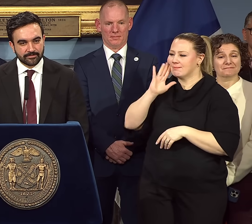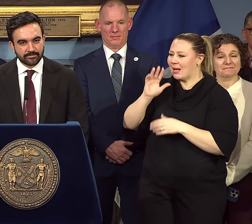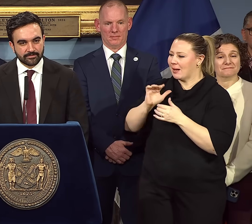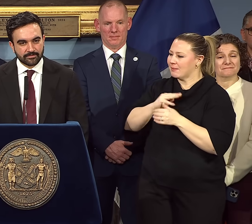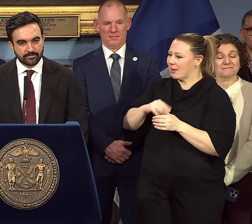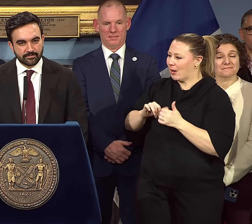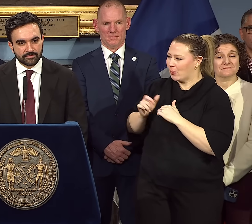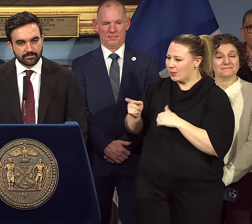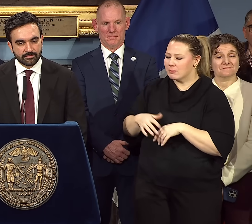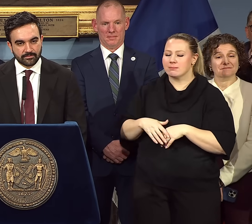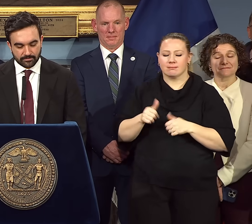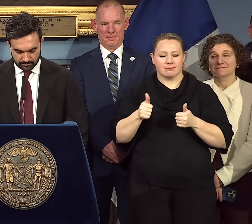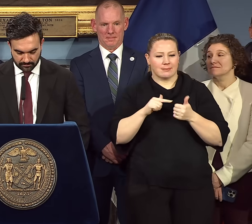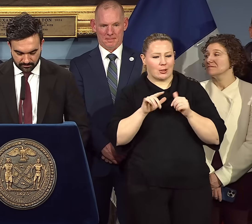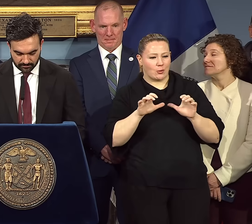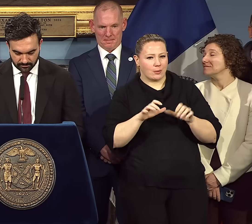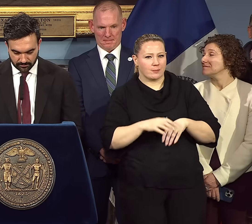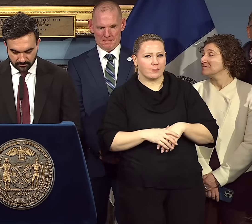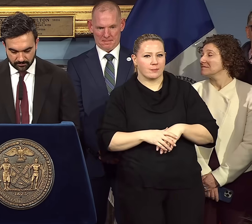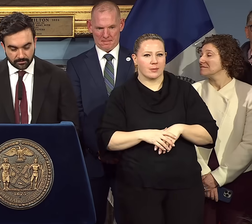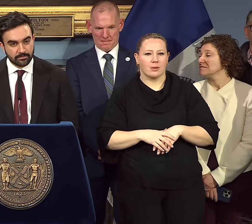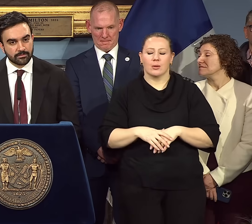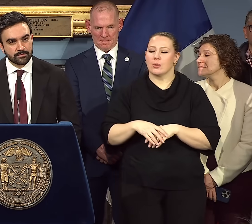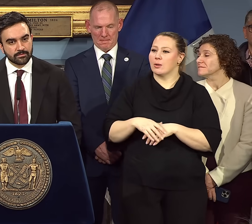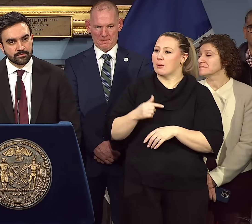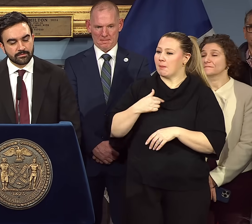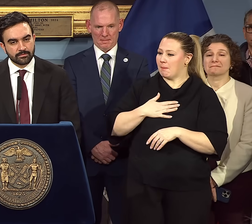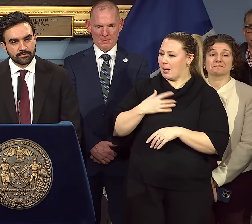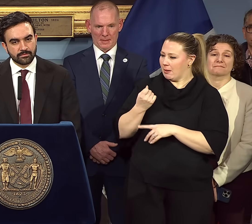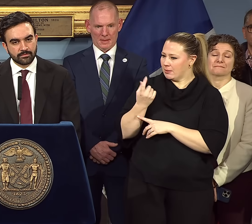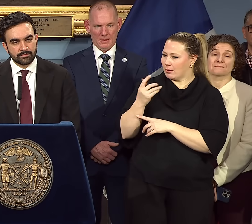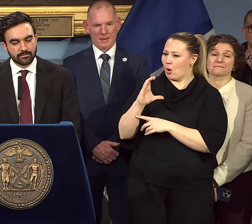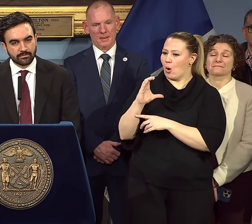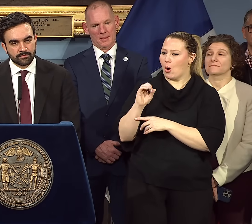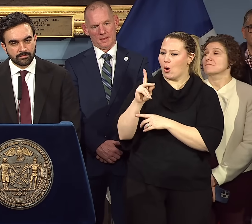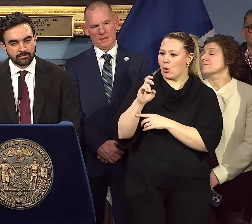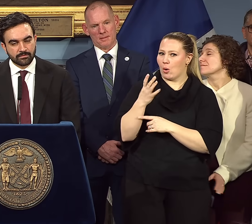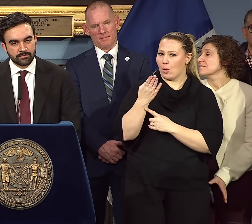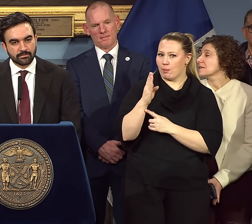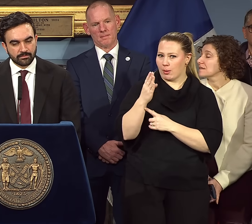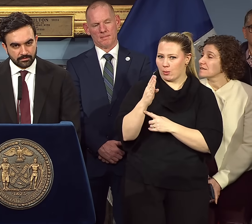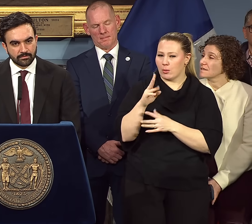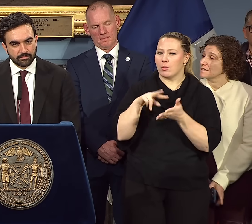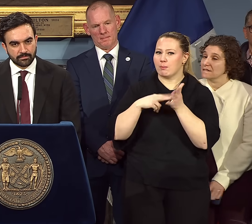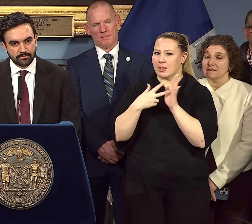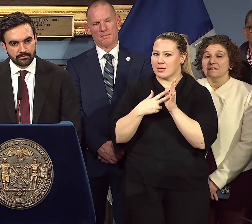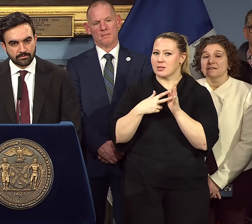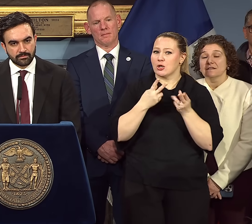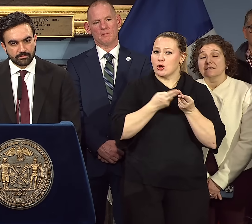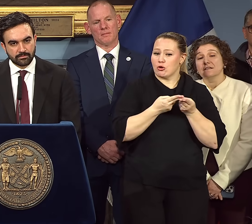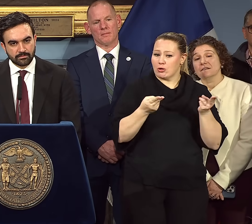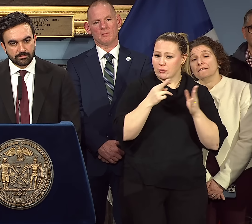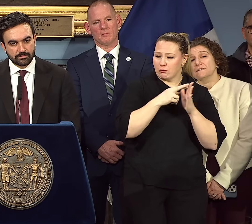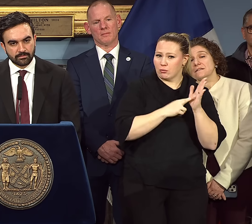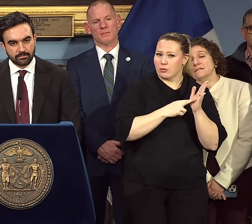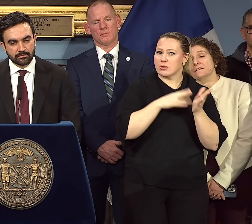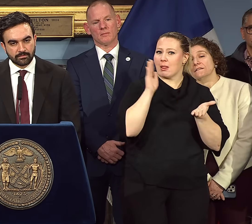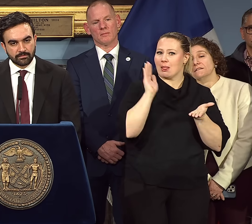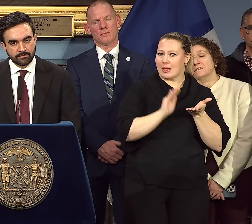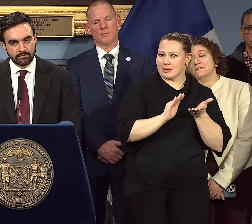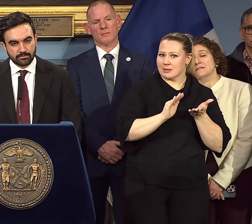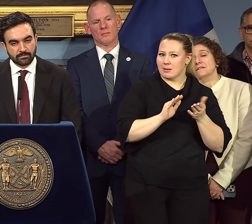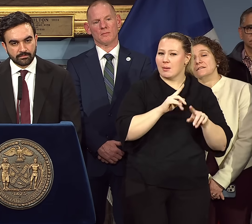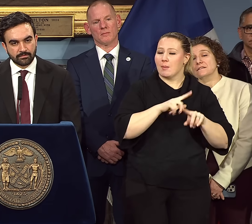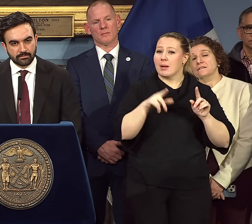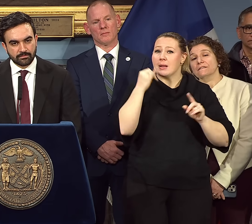it correctly, Code Blue, doesn't Code Blue, in addition to being relaxed shelter rules, also mean that people, if they're outside